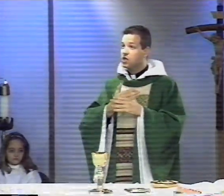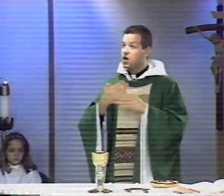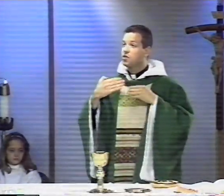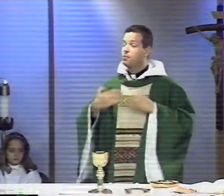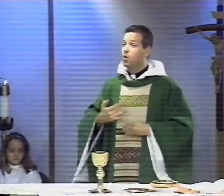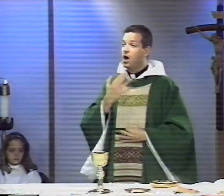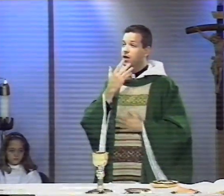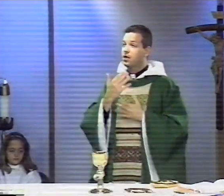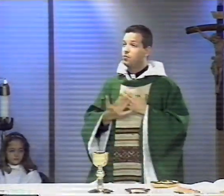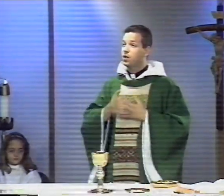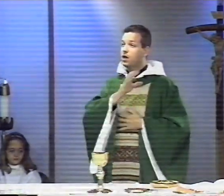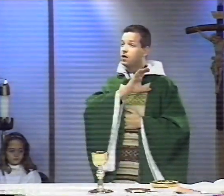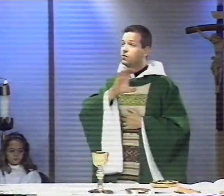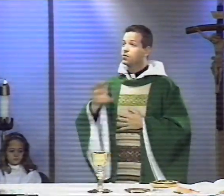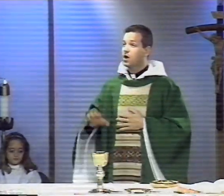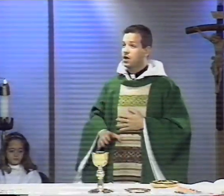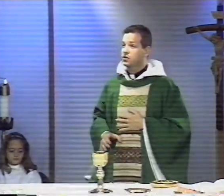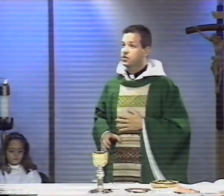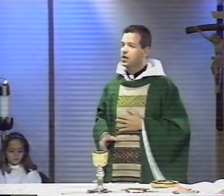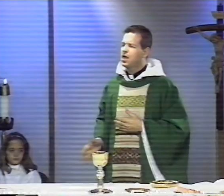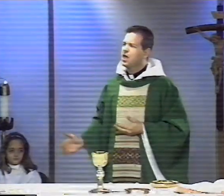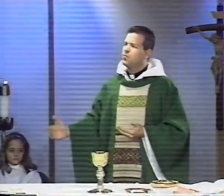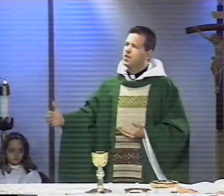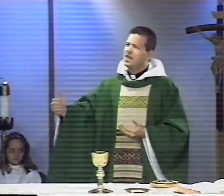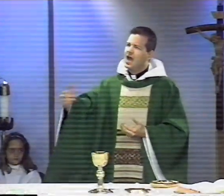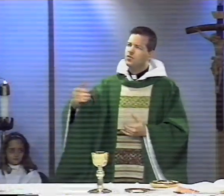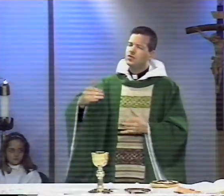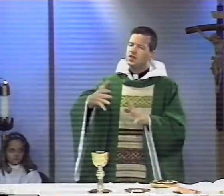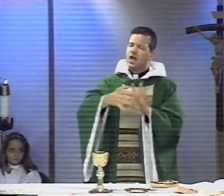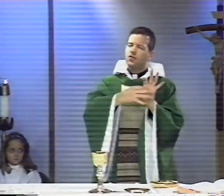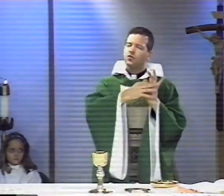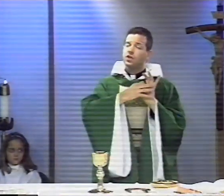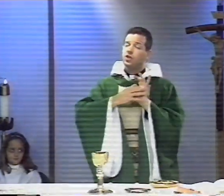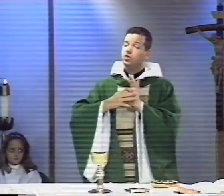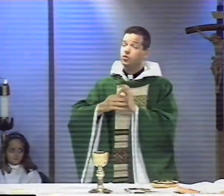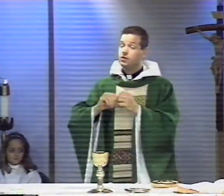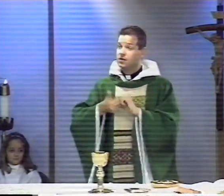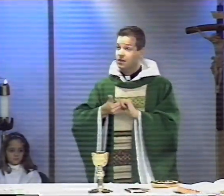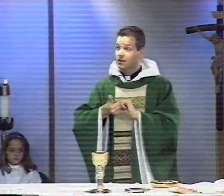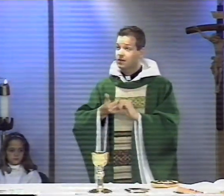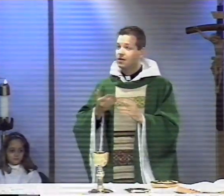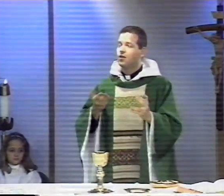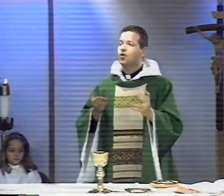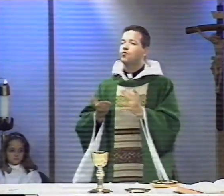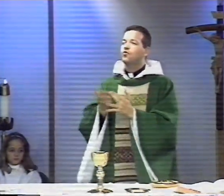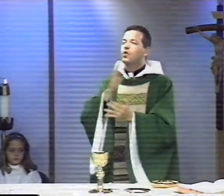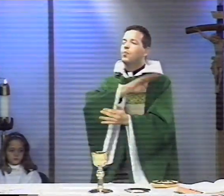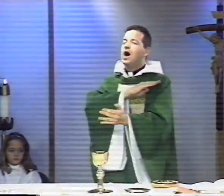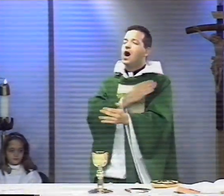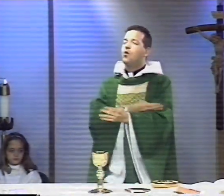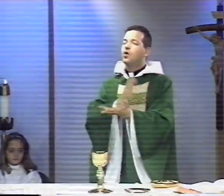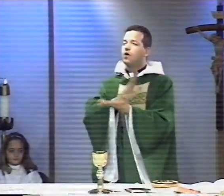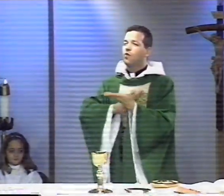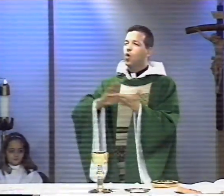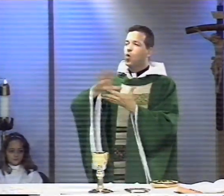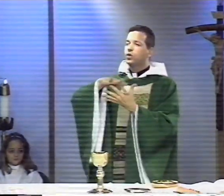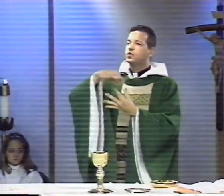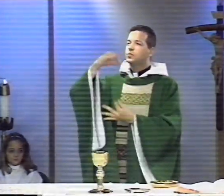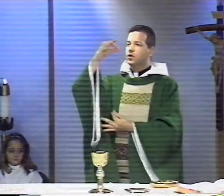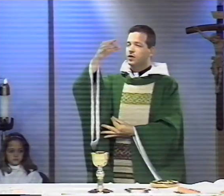share the body and blood of Christ be gathered together in unity through the power of the Holy Spirit.